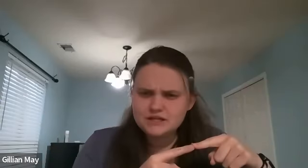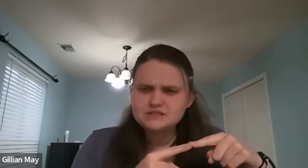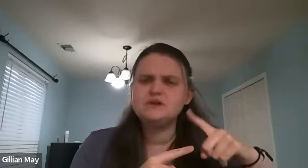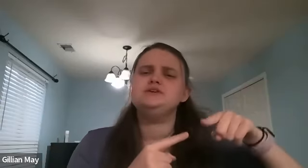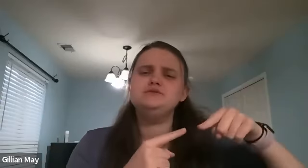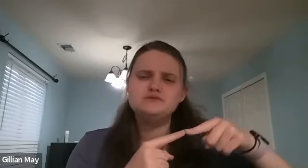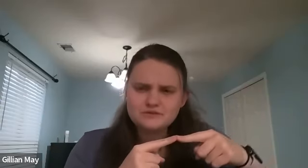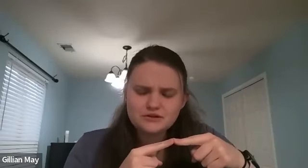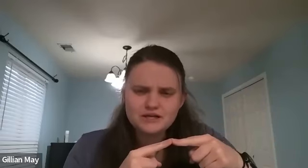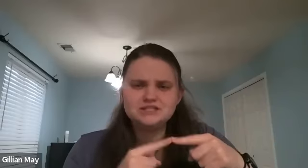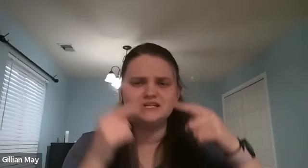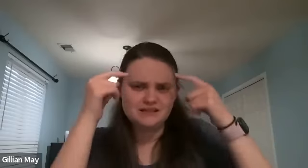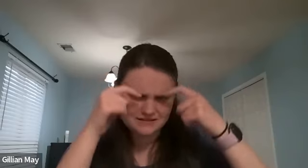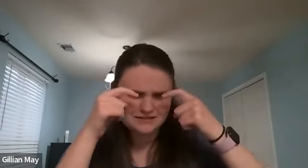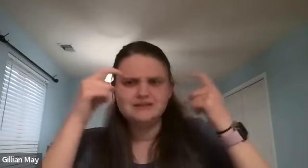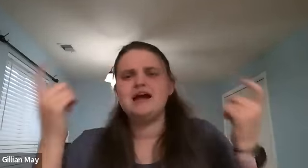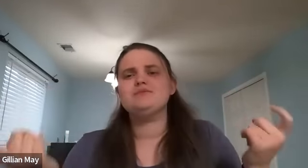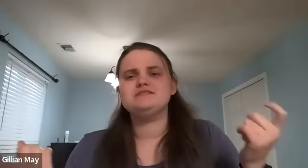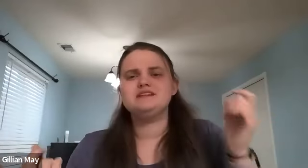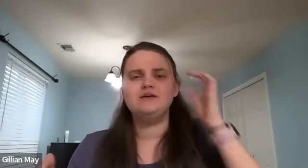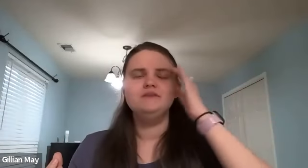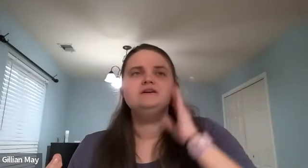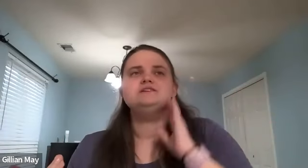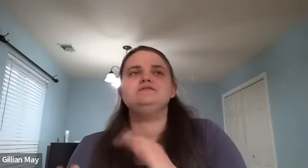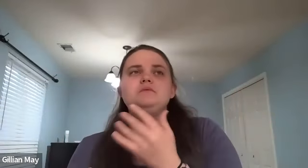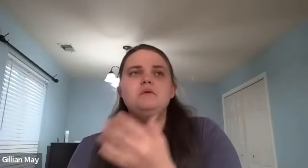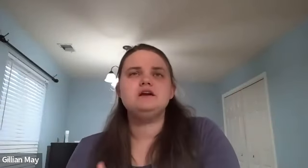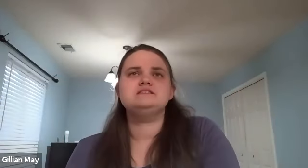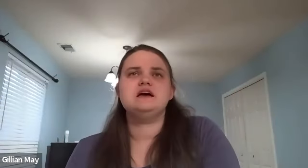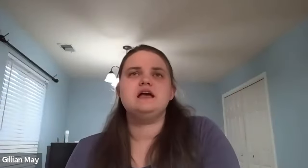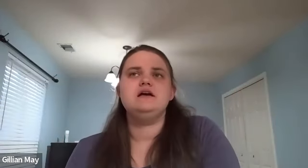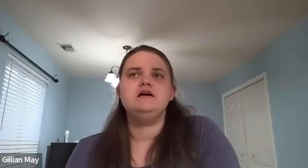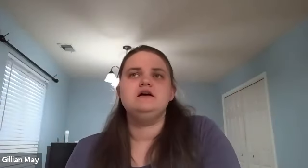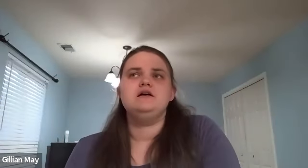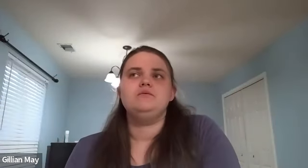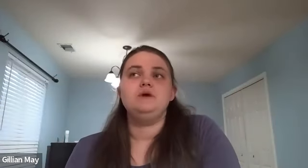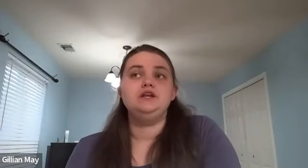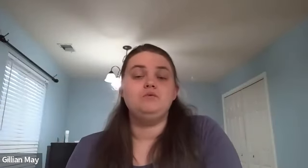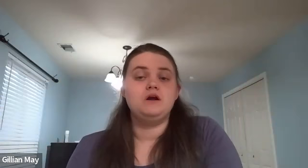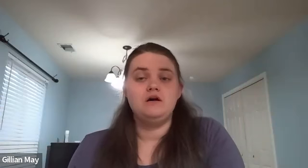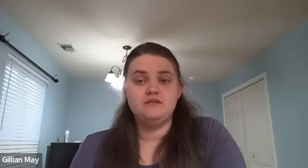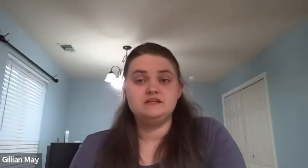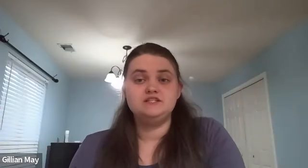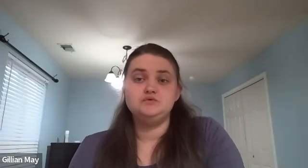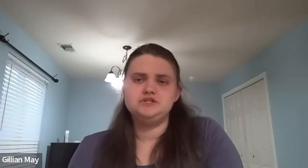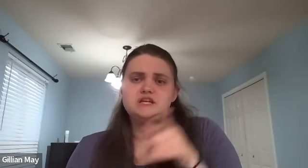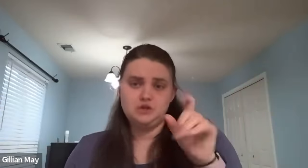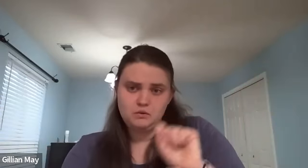question mark, you use it with a question, that's eyebrows down. So if you were going to say, when you work on this, you would just say, you work